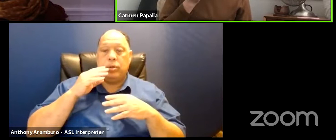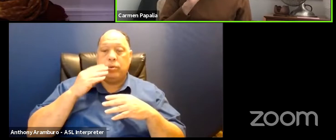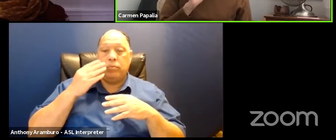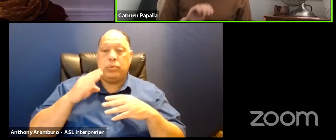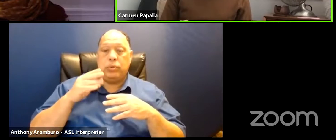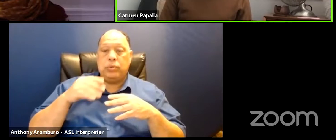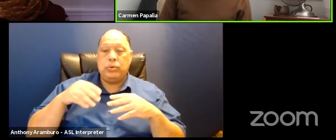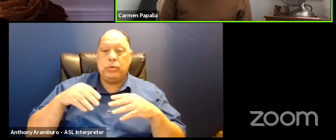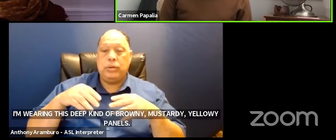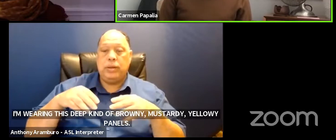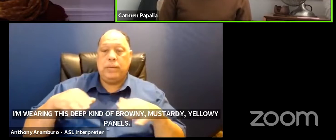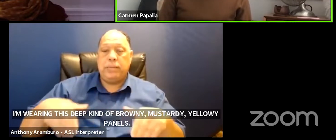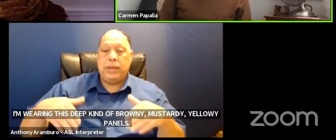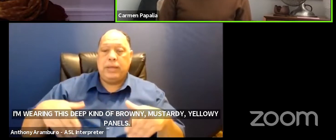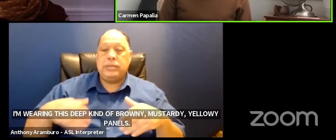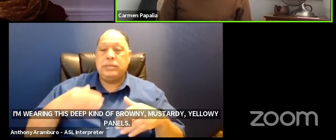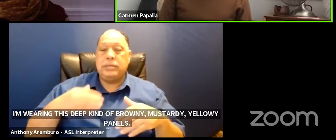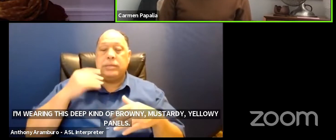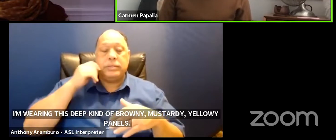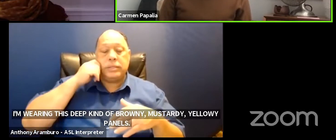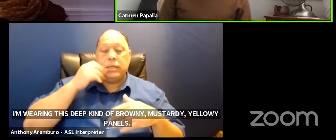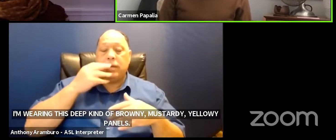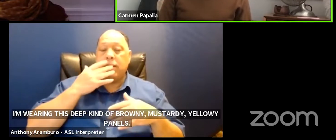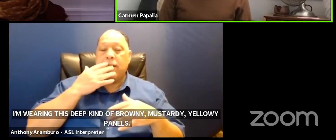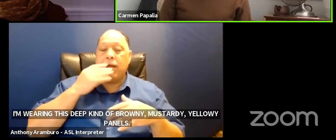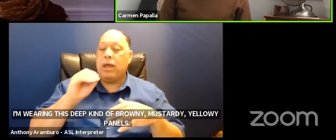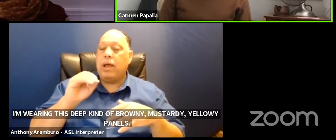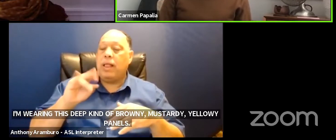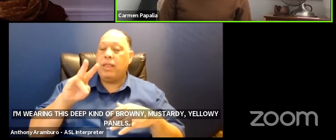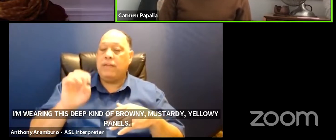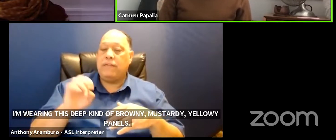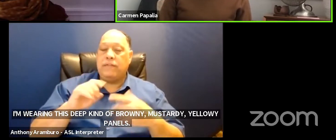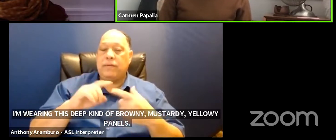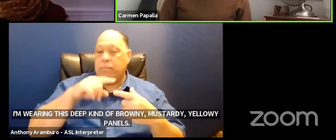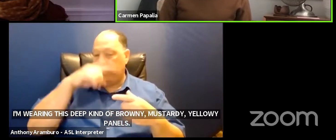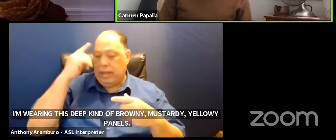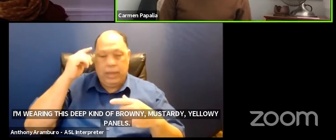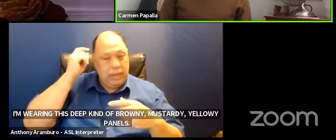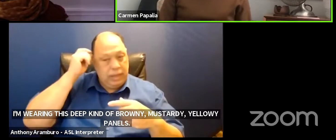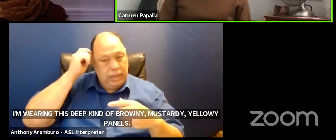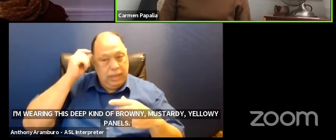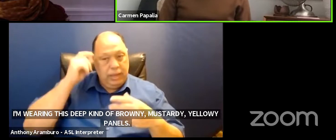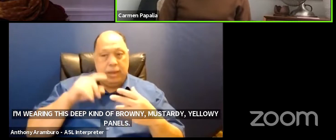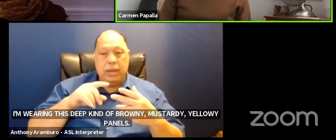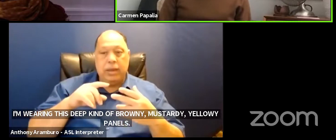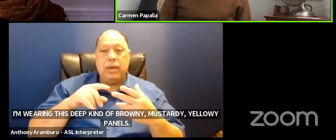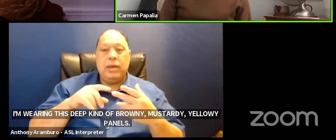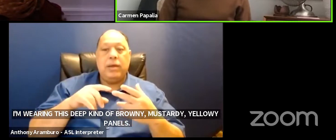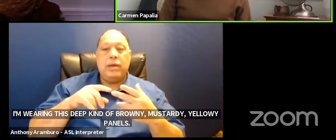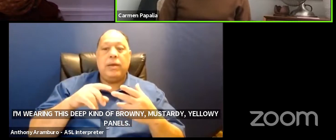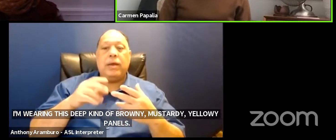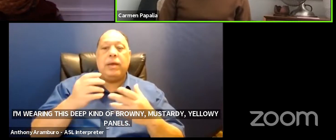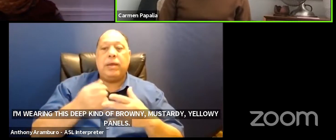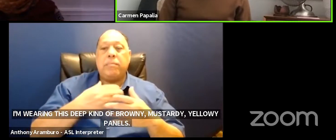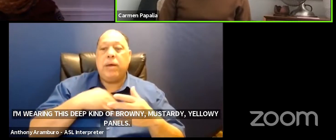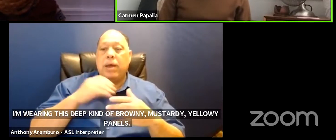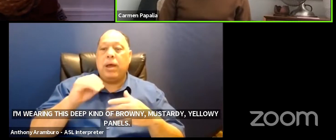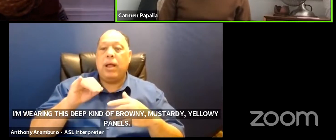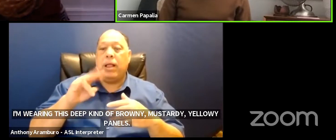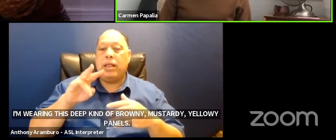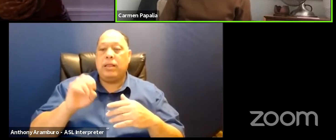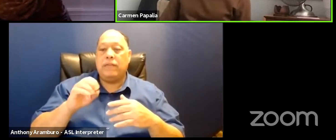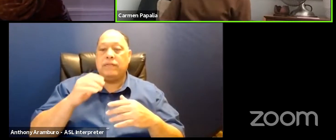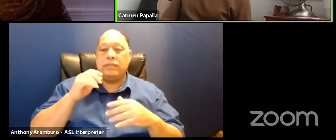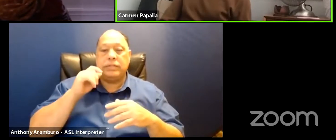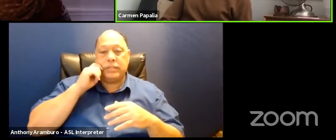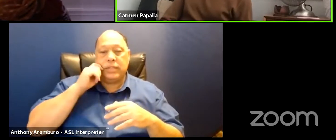I have black hair, black beard, get my olive skin from my mom. And I guess I will leave